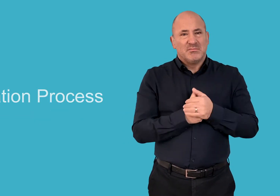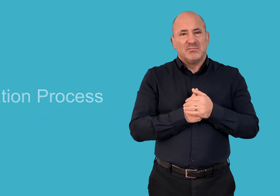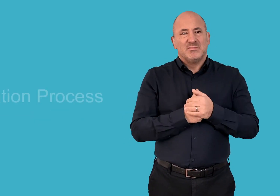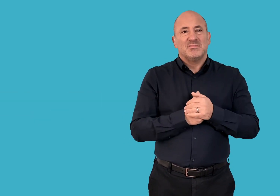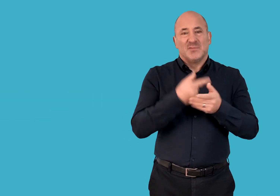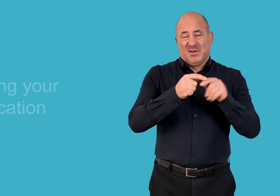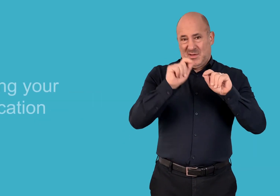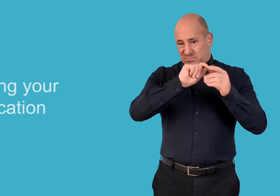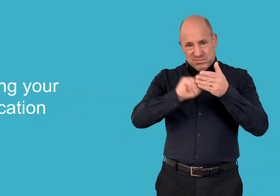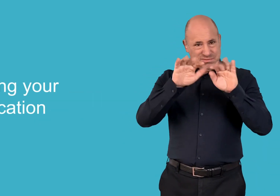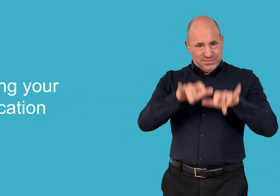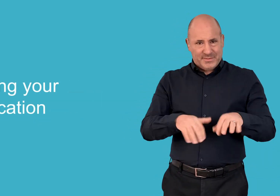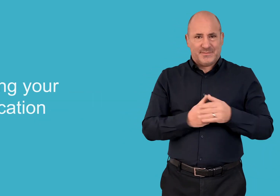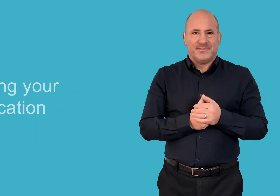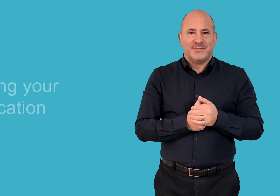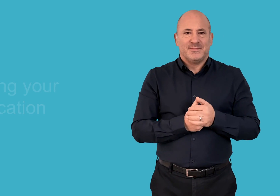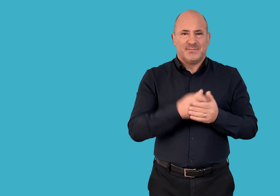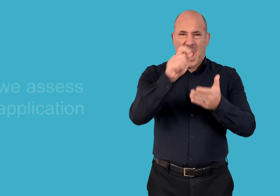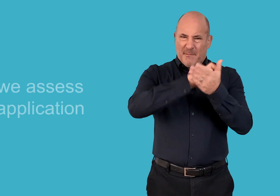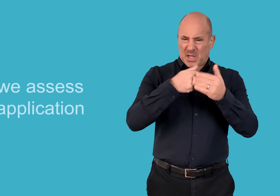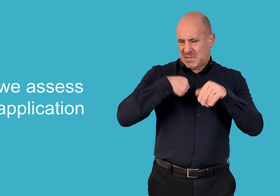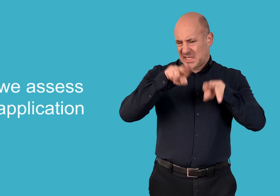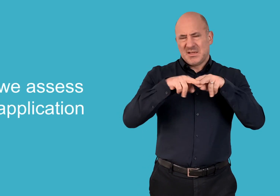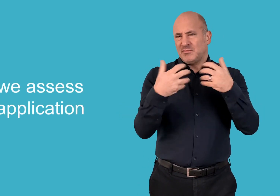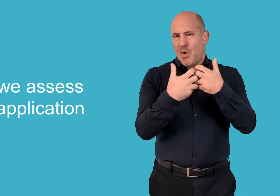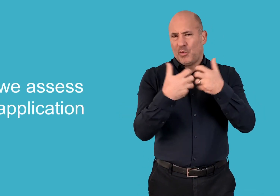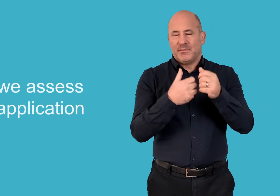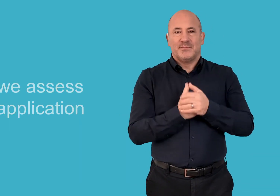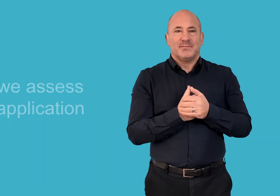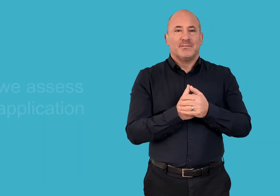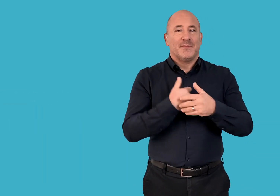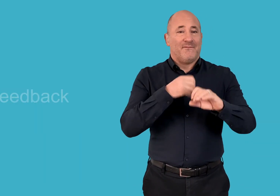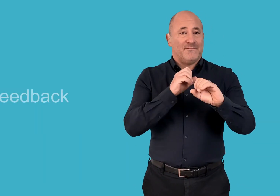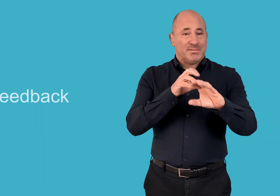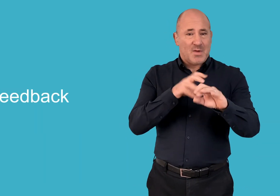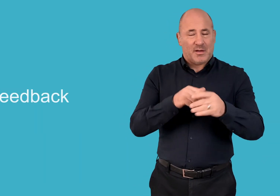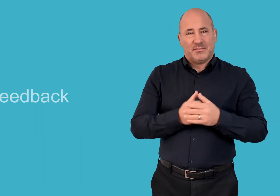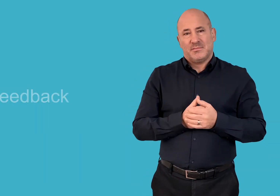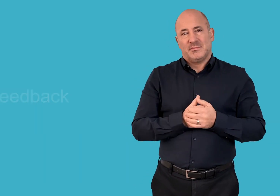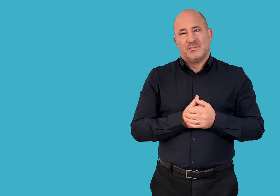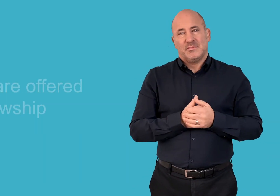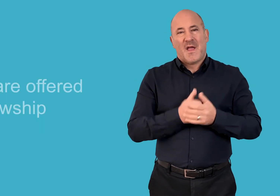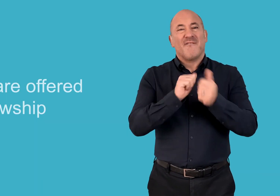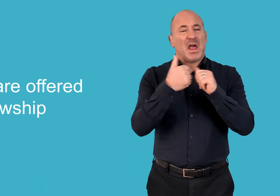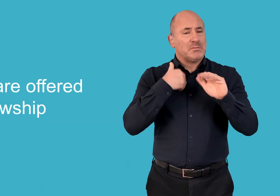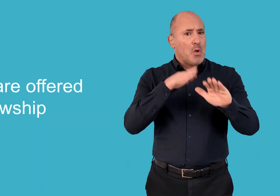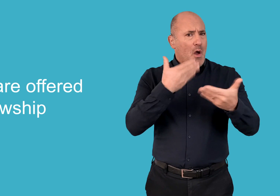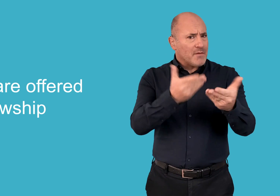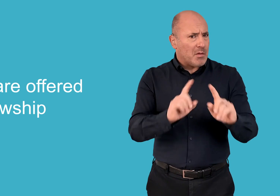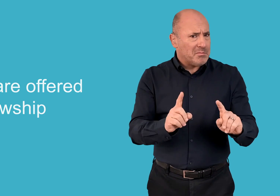Application Process. Making your application. How we assess your application. Feedback. If you are